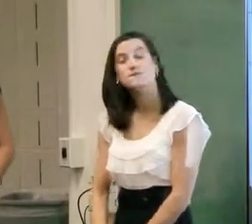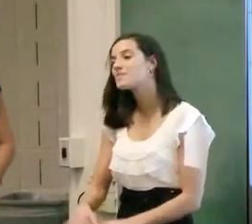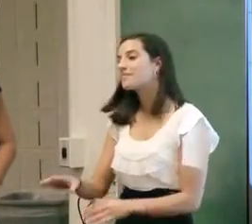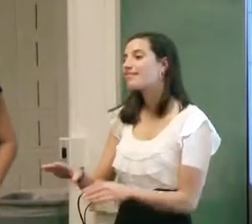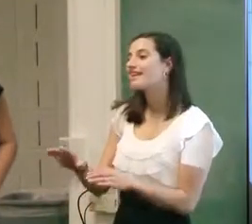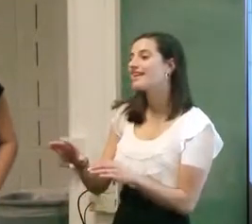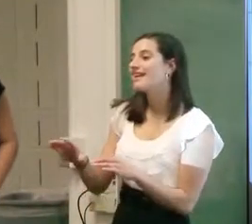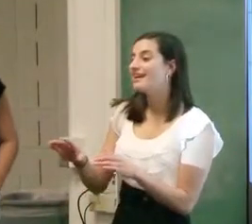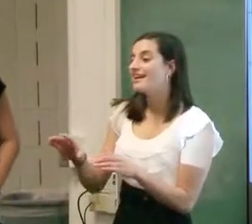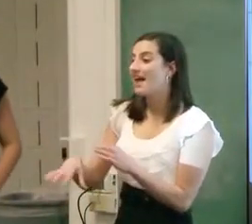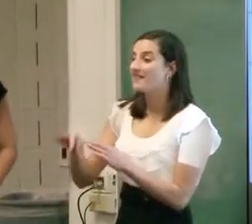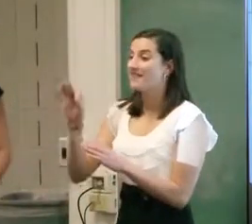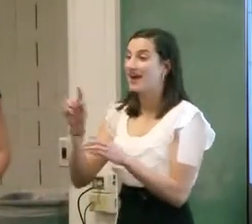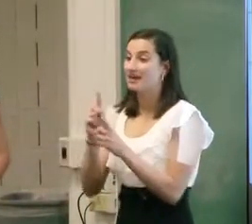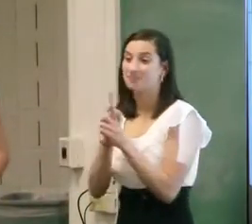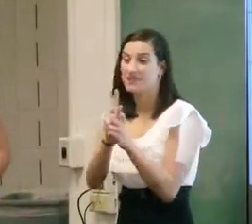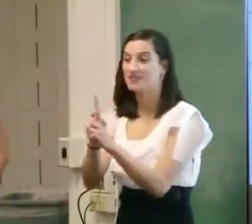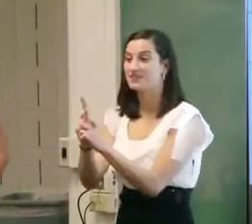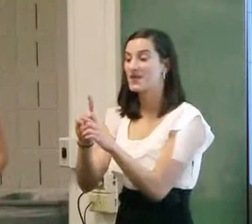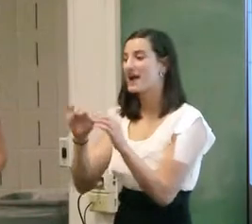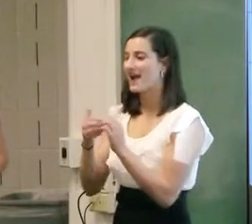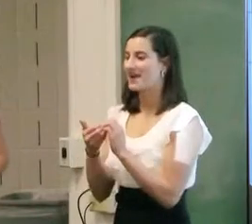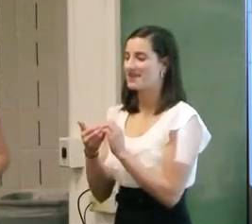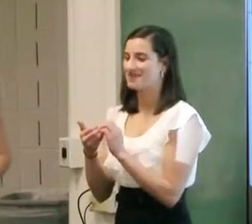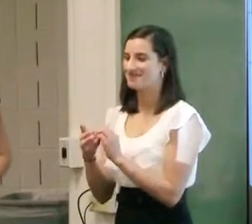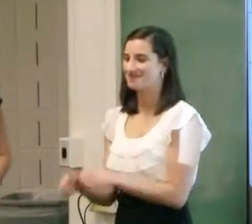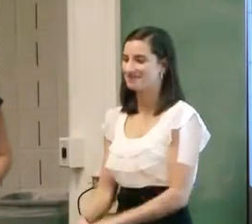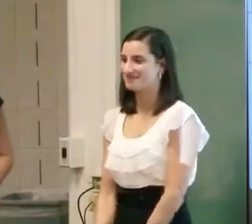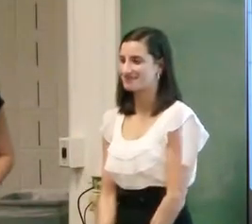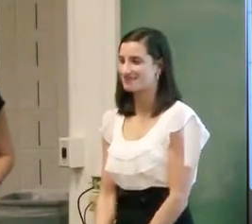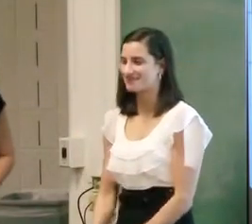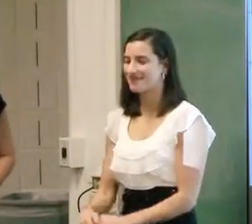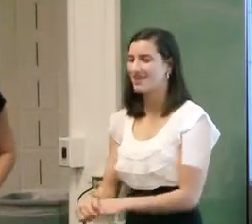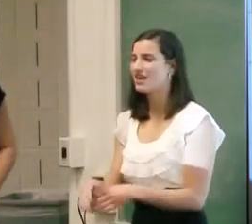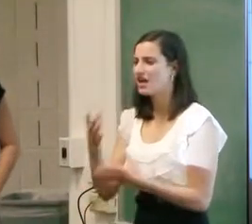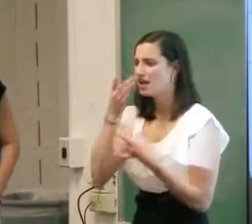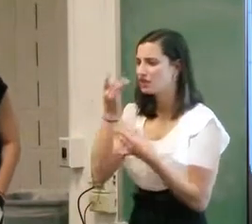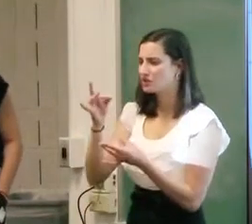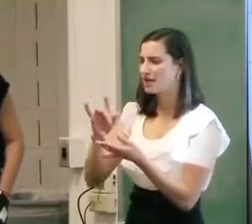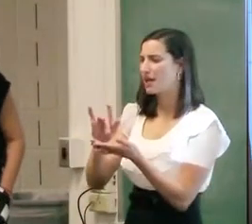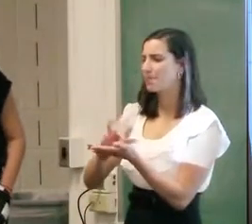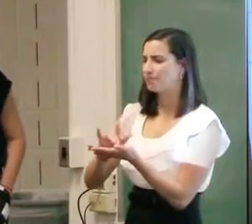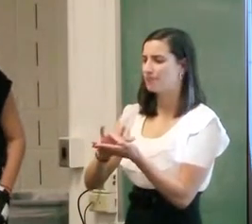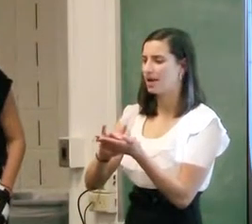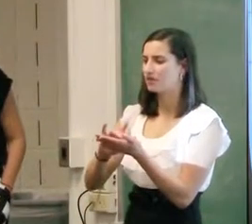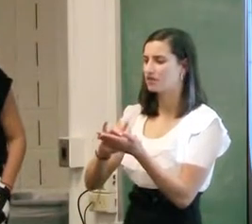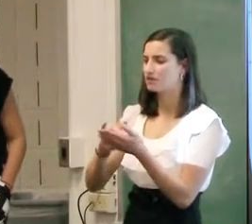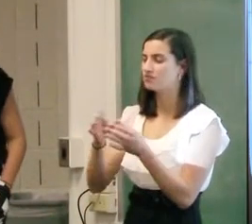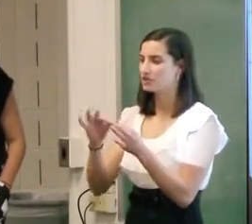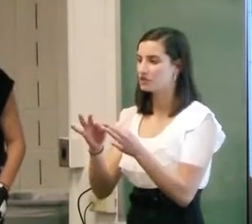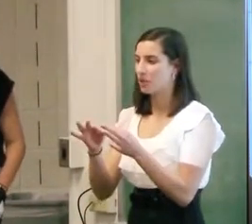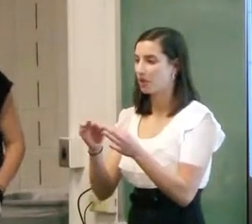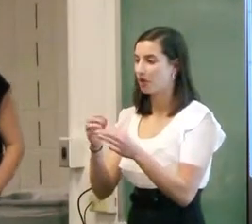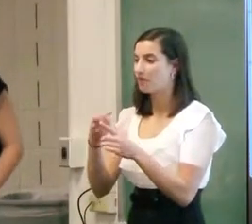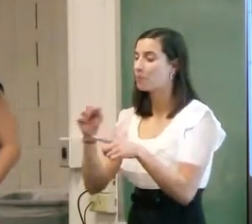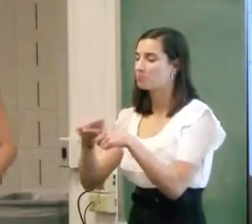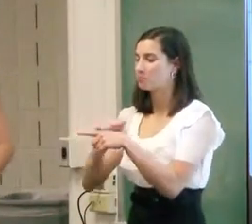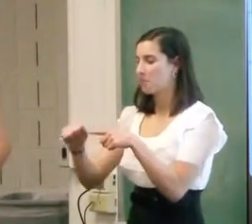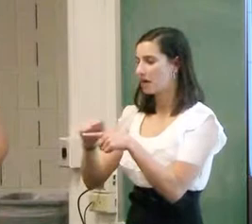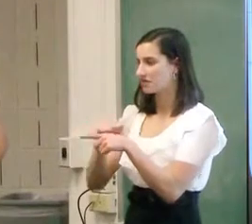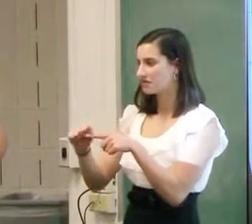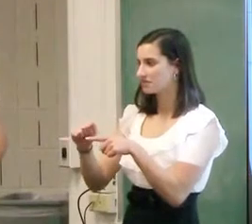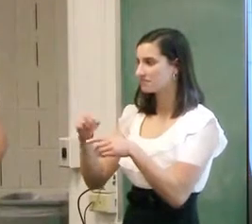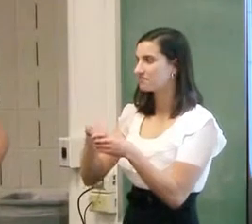How I found my mentor. I became first interested in medical interpreting from a video assessment we did in